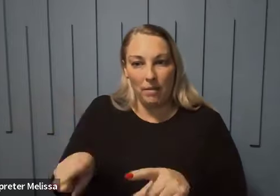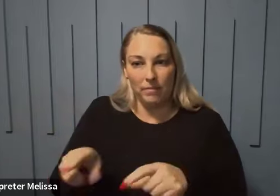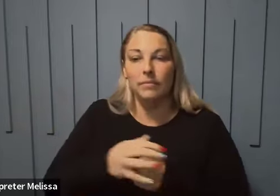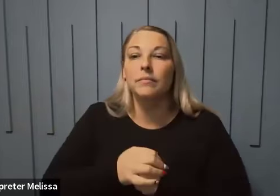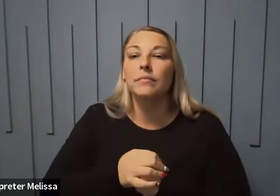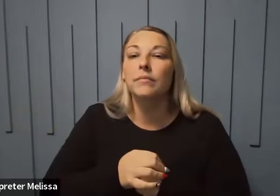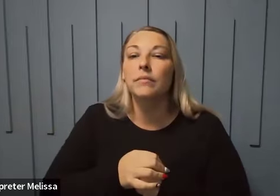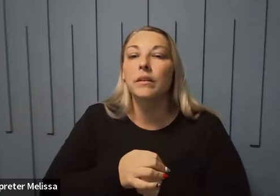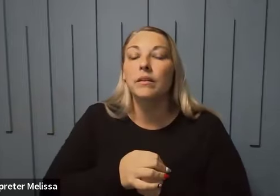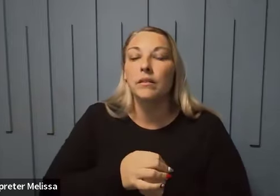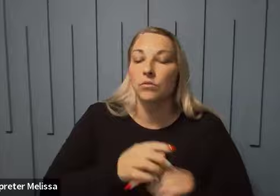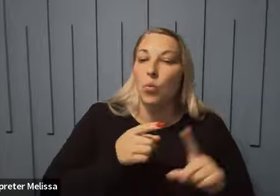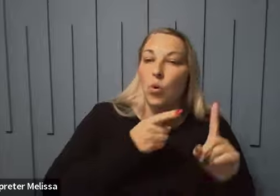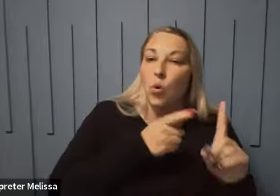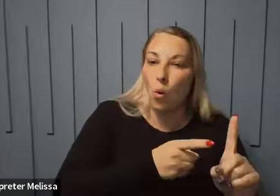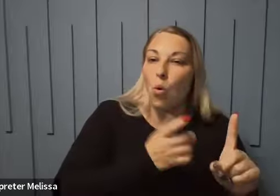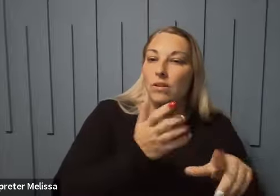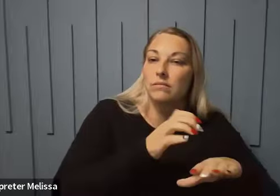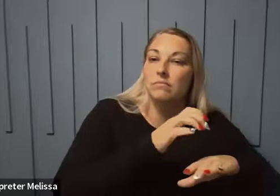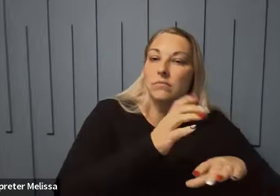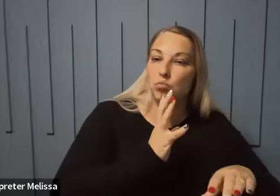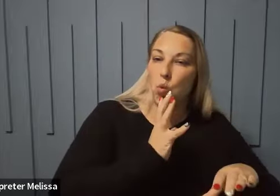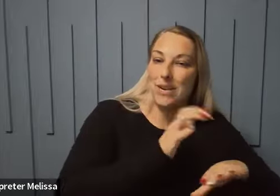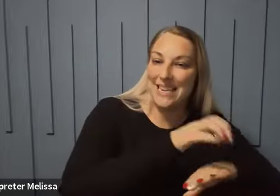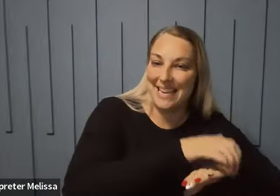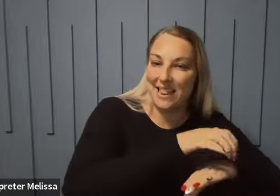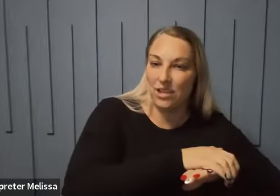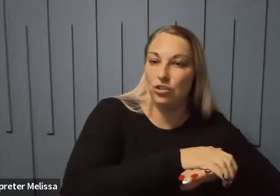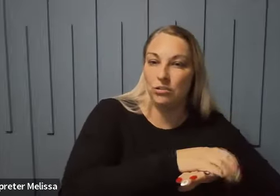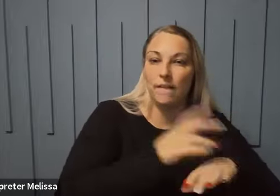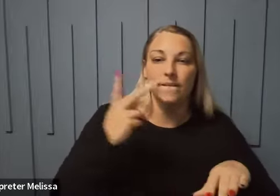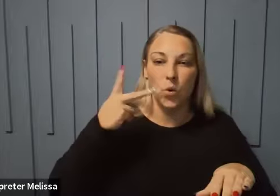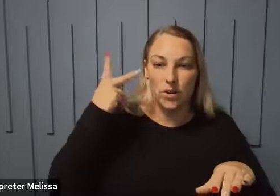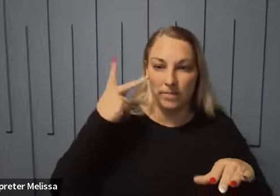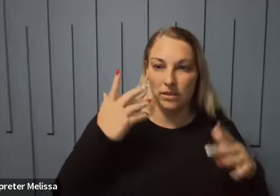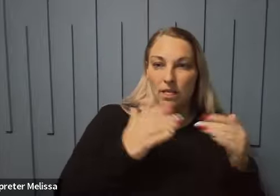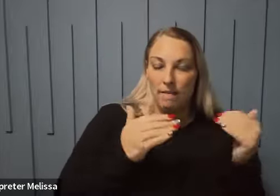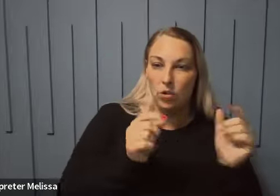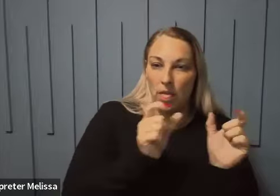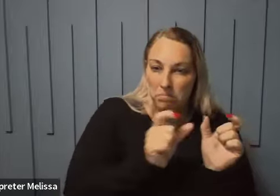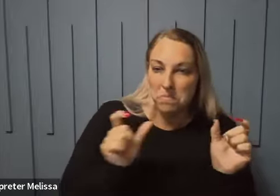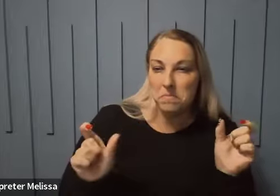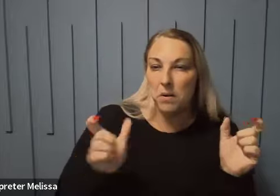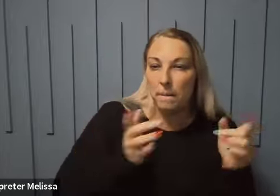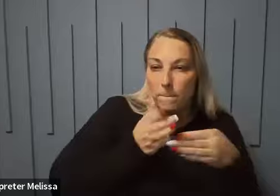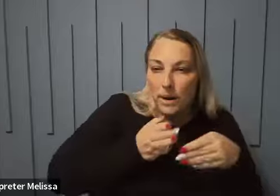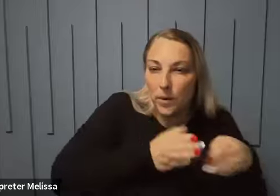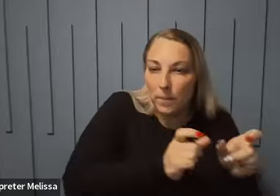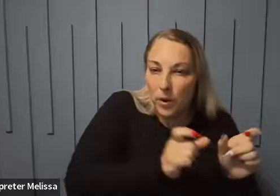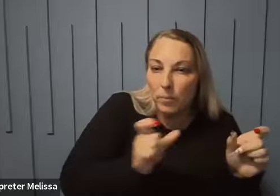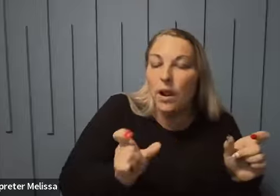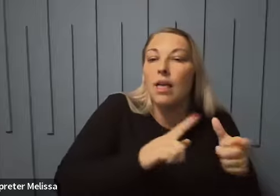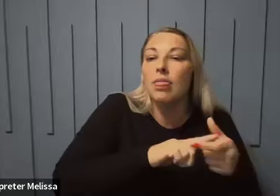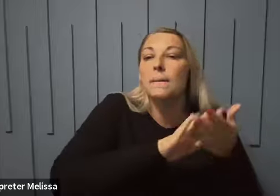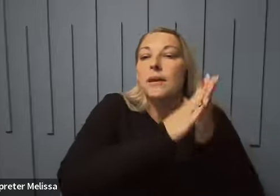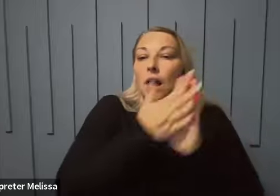take spoken English at the phonemic level and make it accessible to deaf and hard of hearing individuals. So that was his